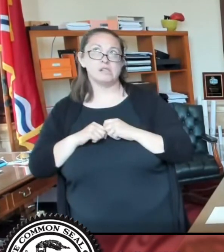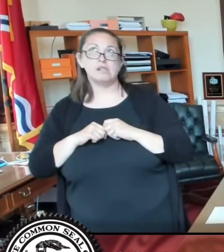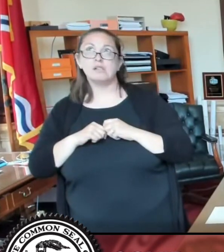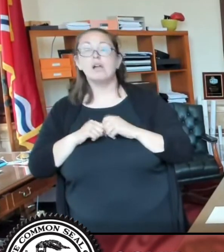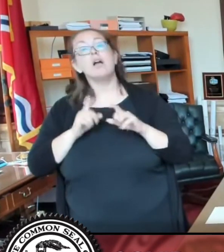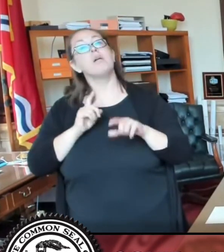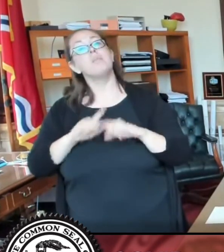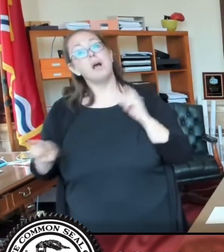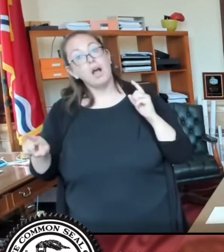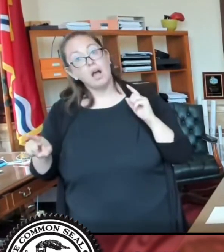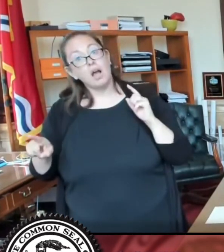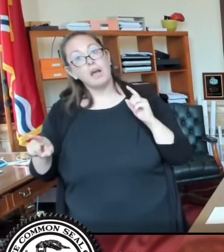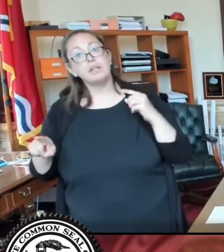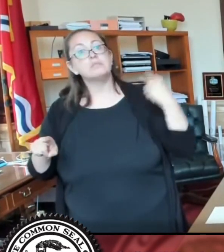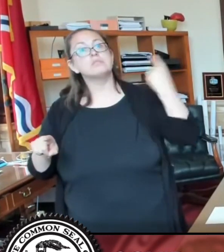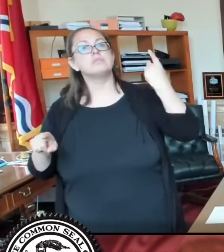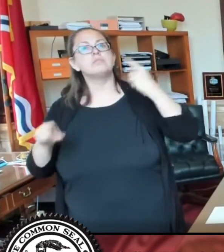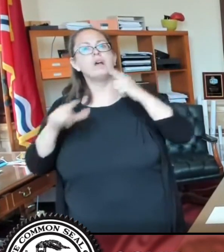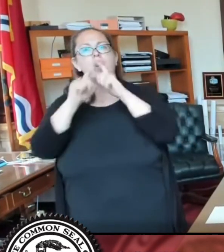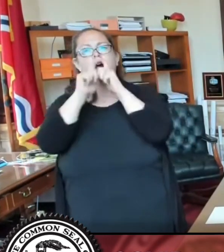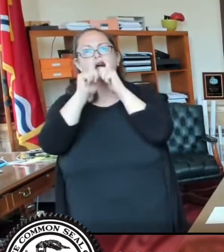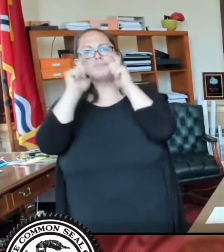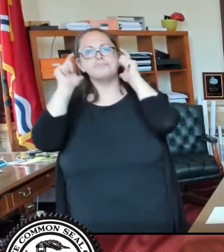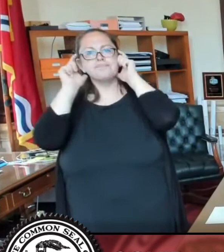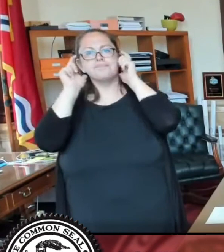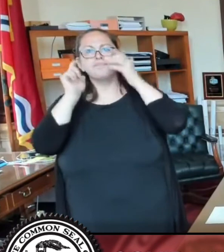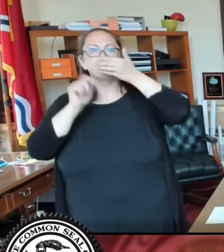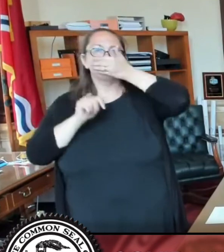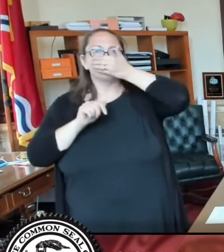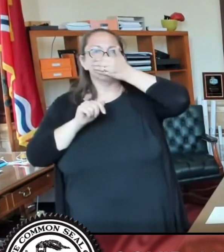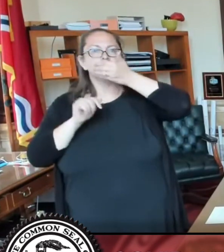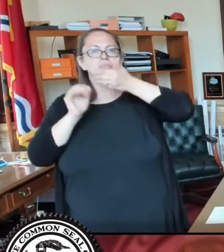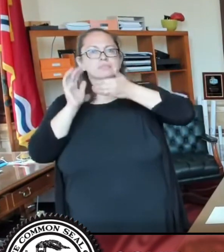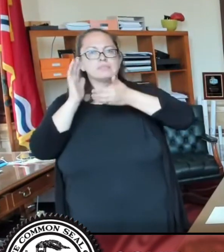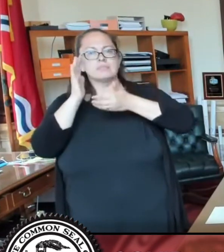But having some face covering to try to keep